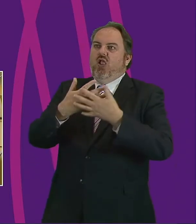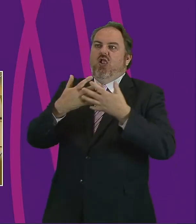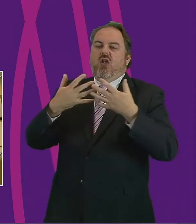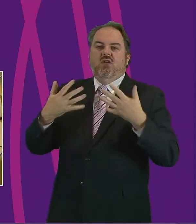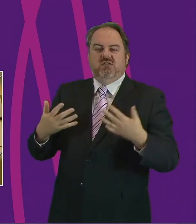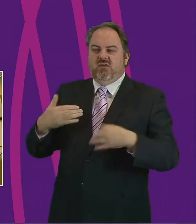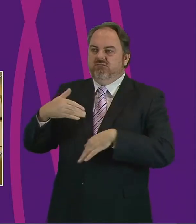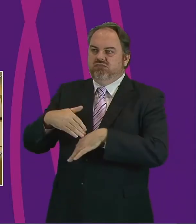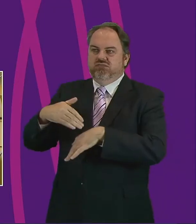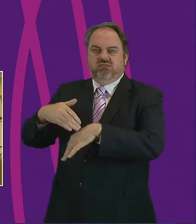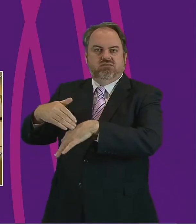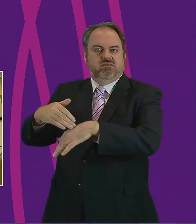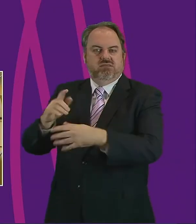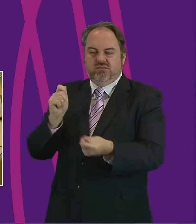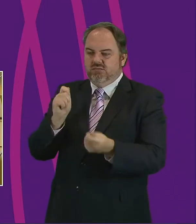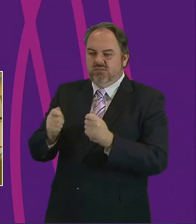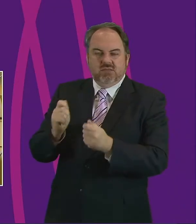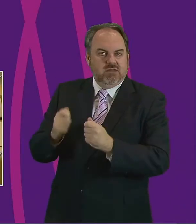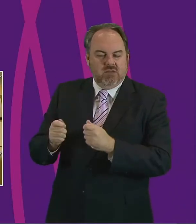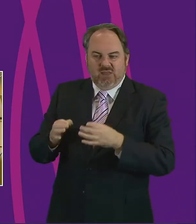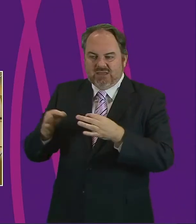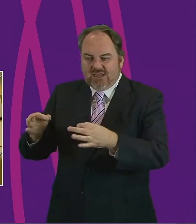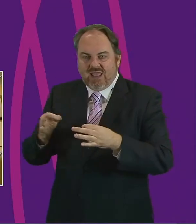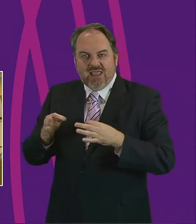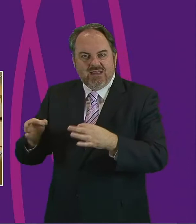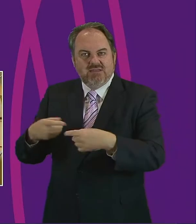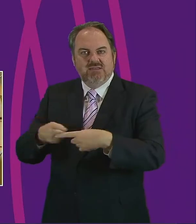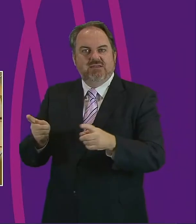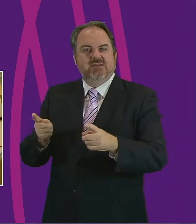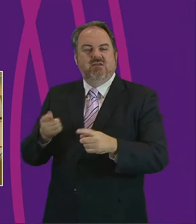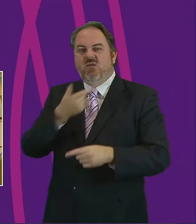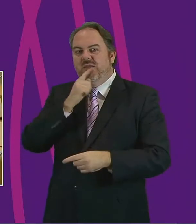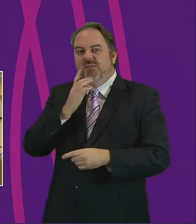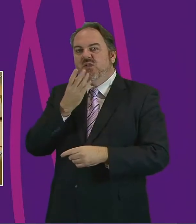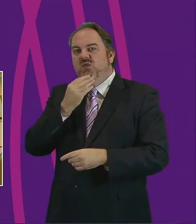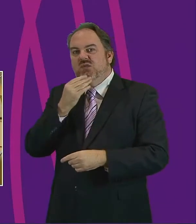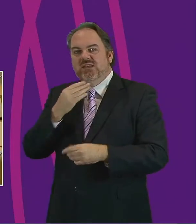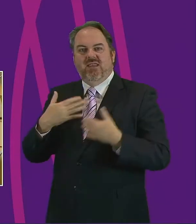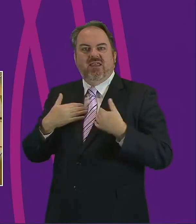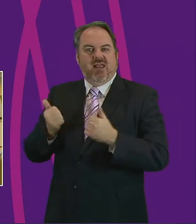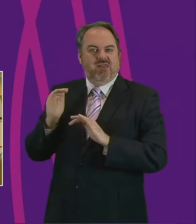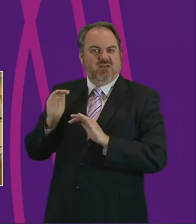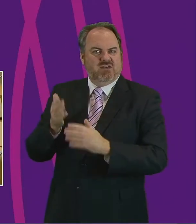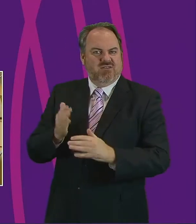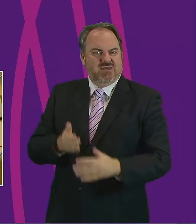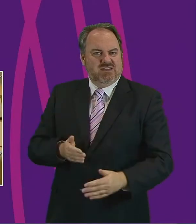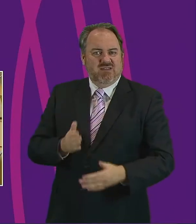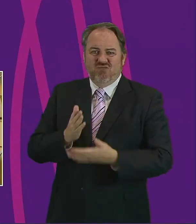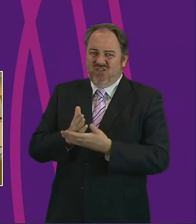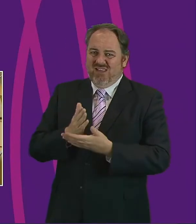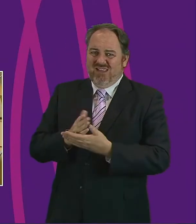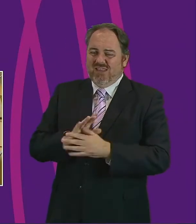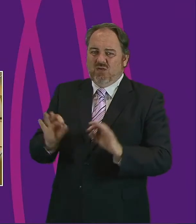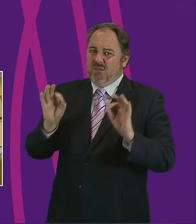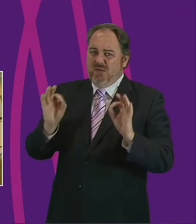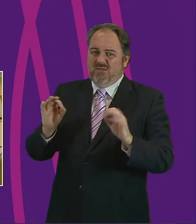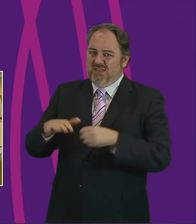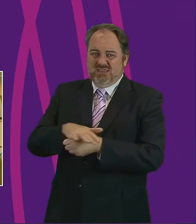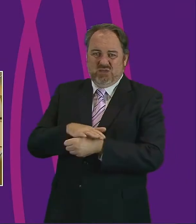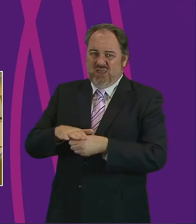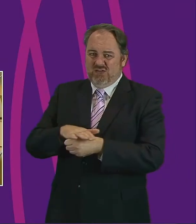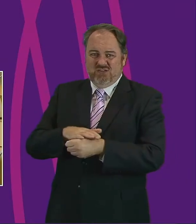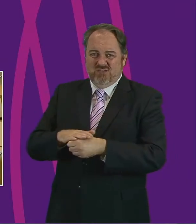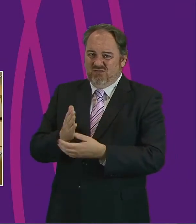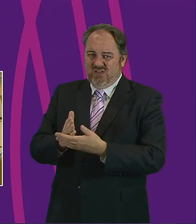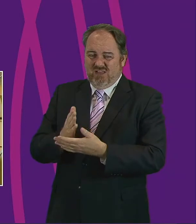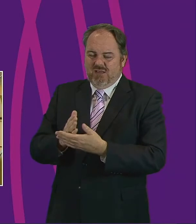disruption in the health service in dealing with this crisis, again, isn't looking closely enough at the issues. These are not ideal circumstances for any of us,